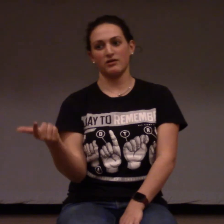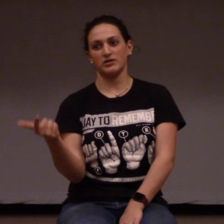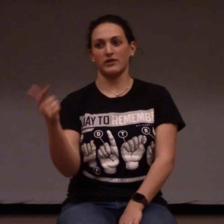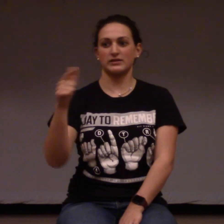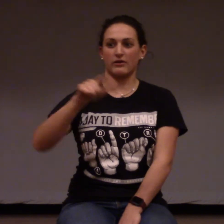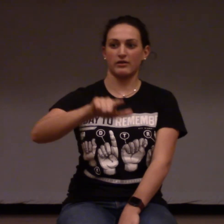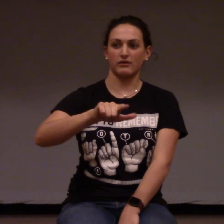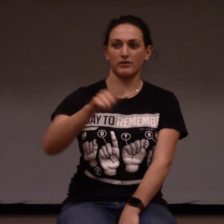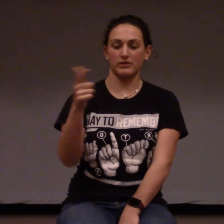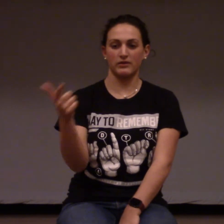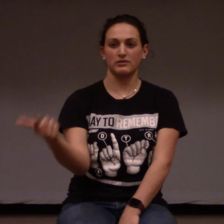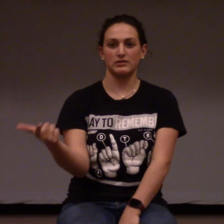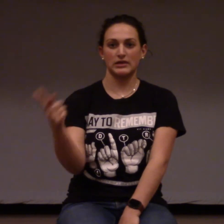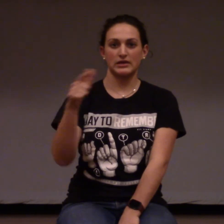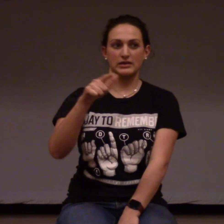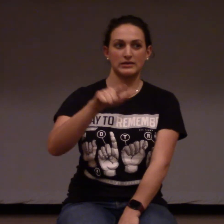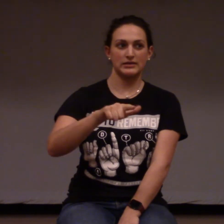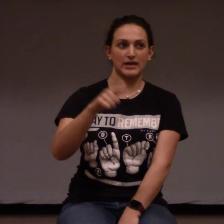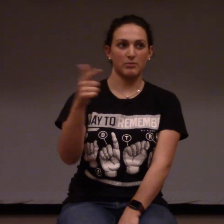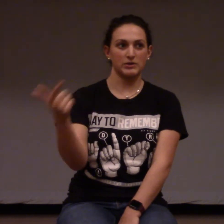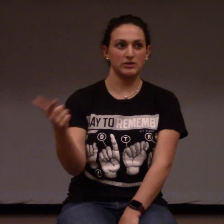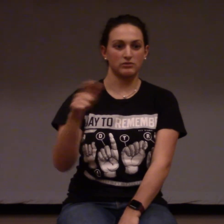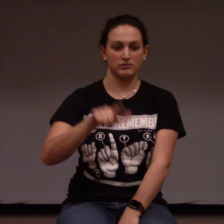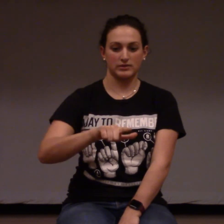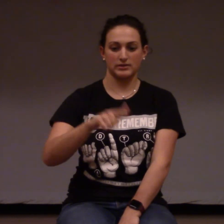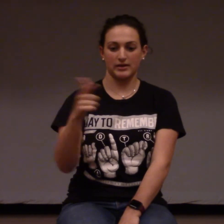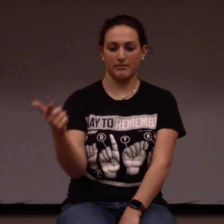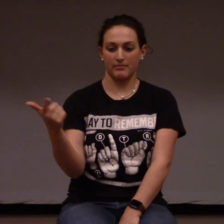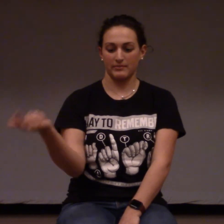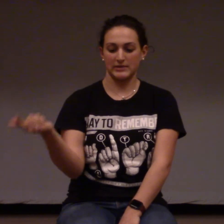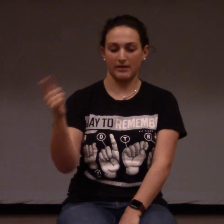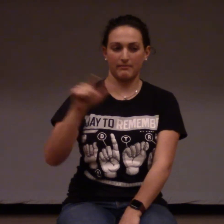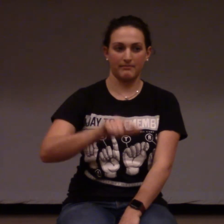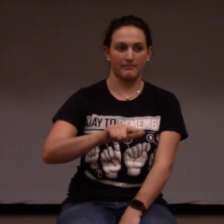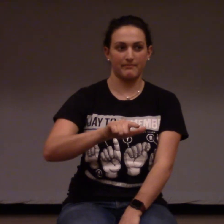that's how I think of it with step too. Step.